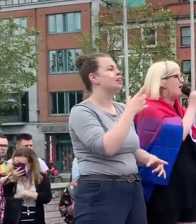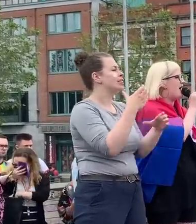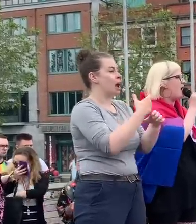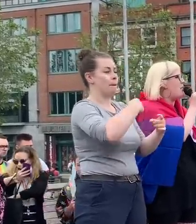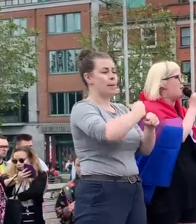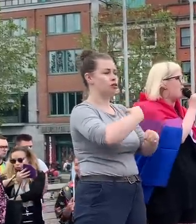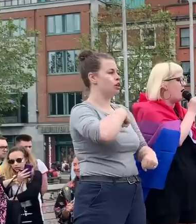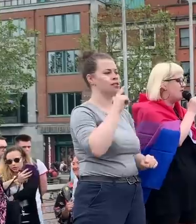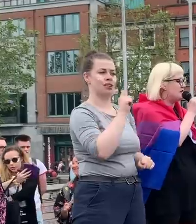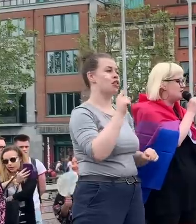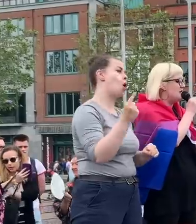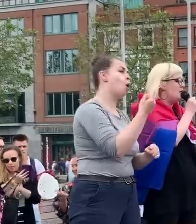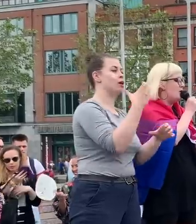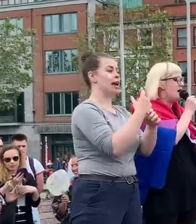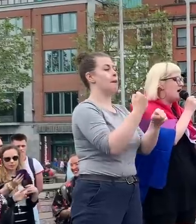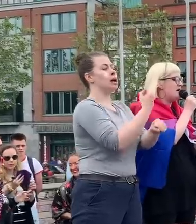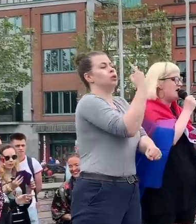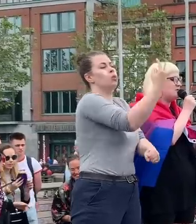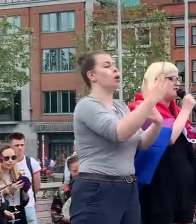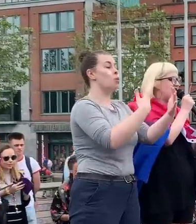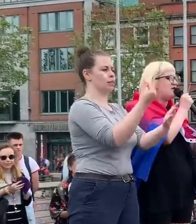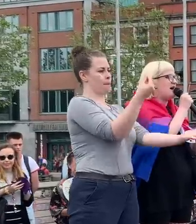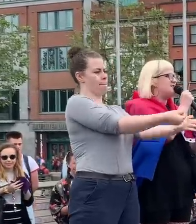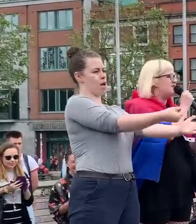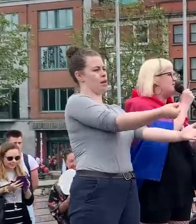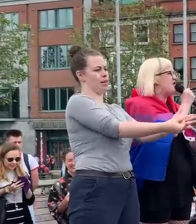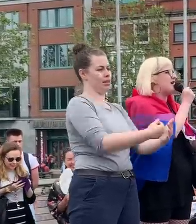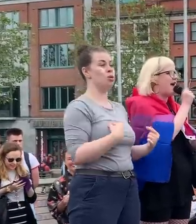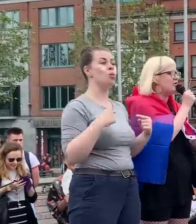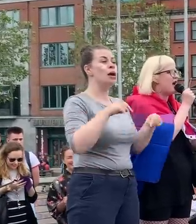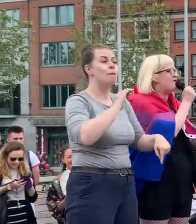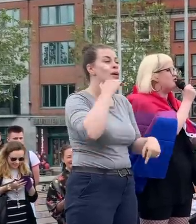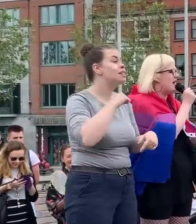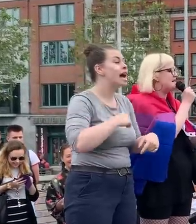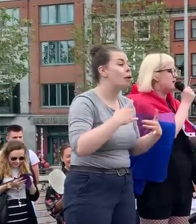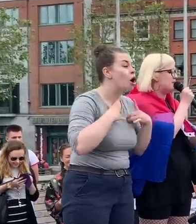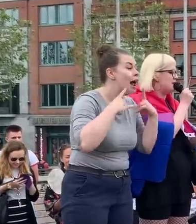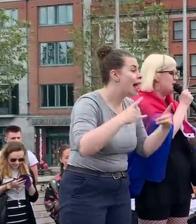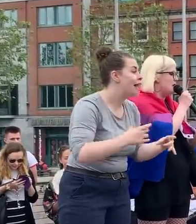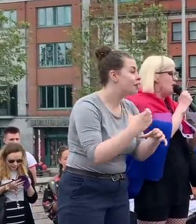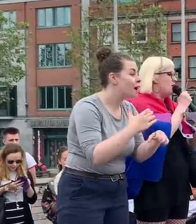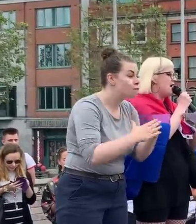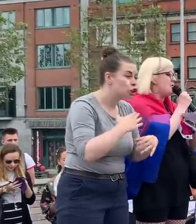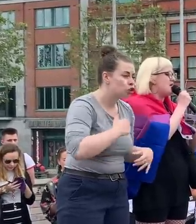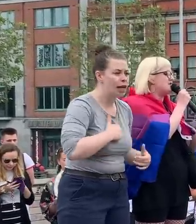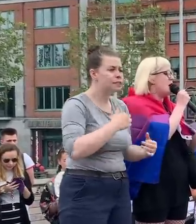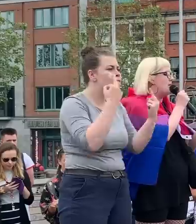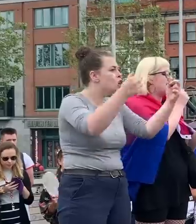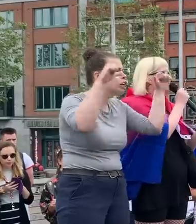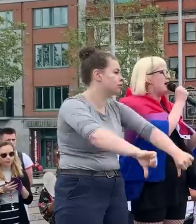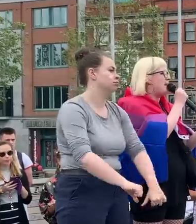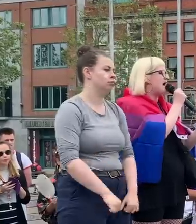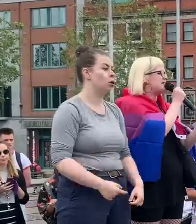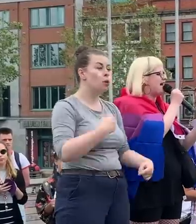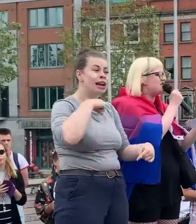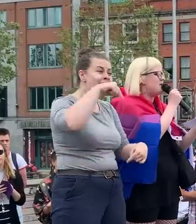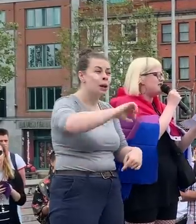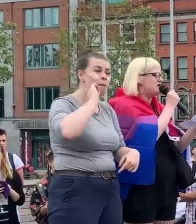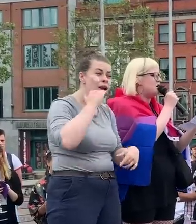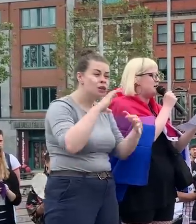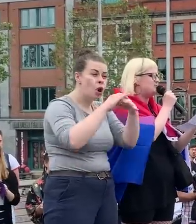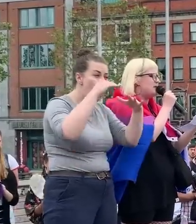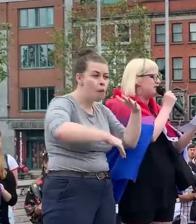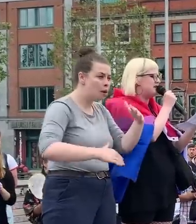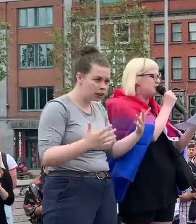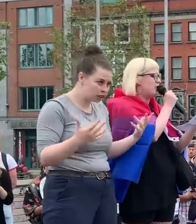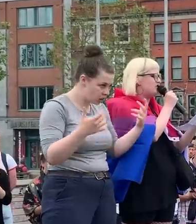us, they only care about profit. We're here because we still don't have sufficient fucking healthcare for trans people. We're here because homelessness impacts